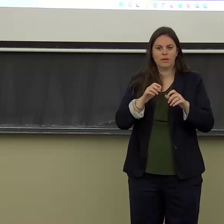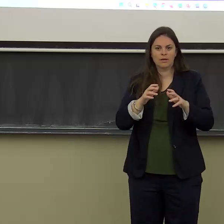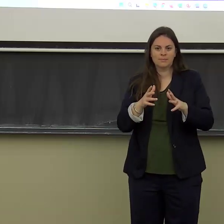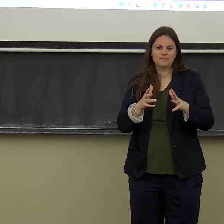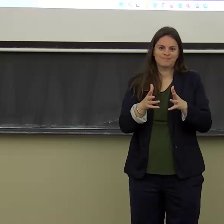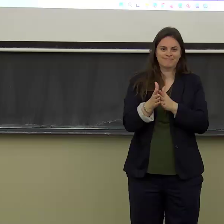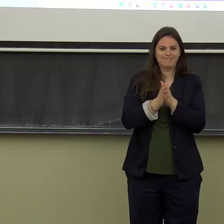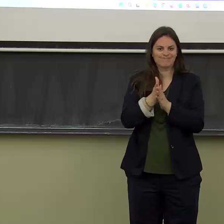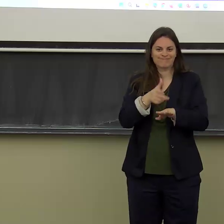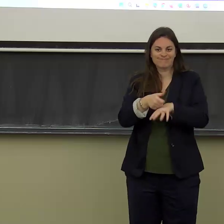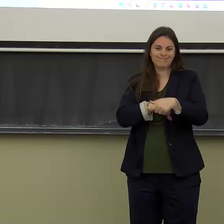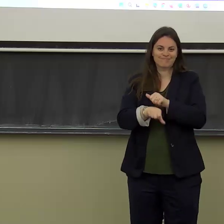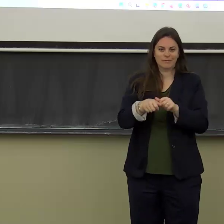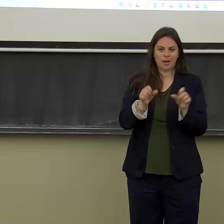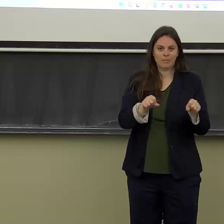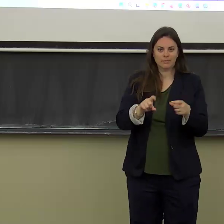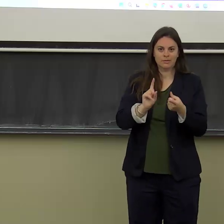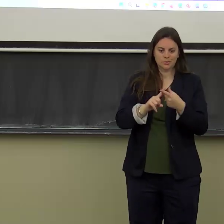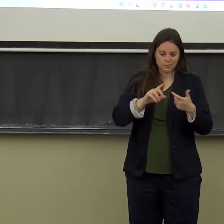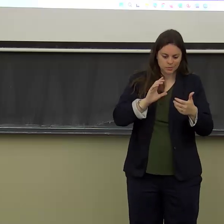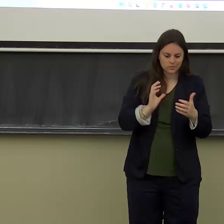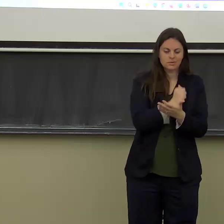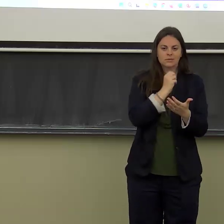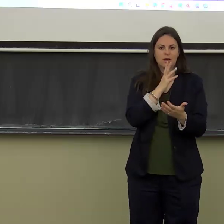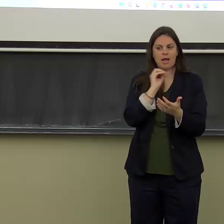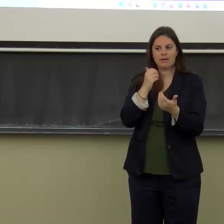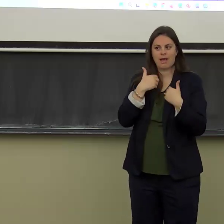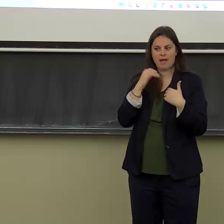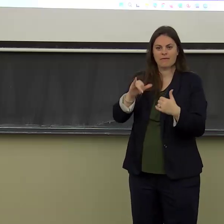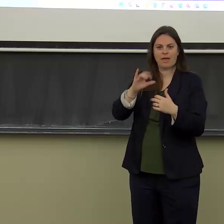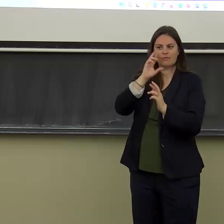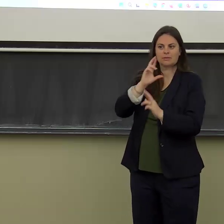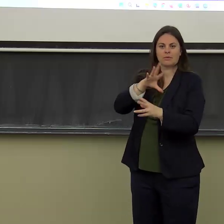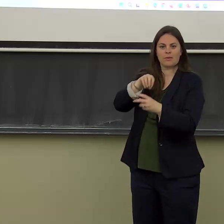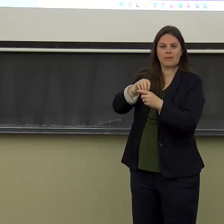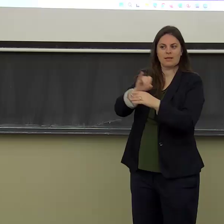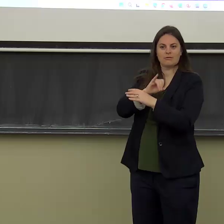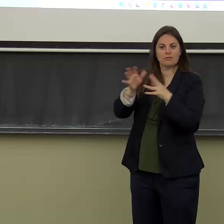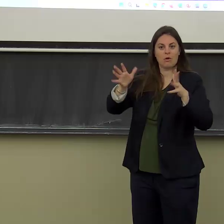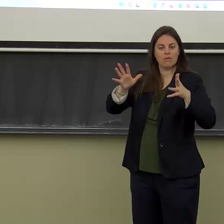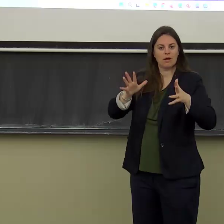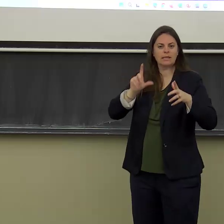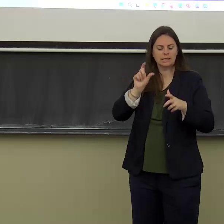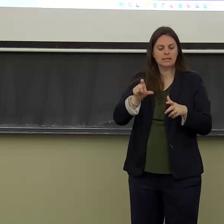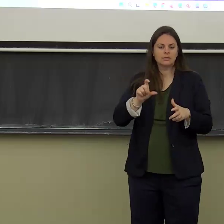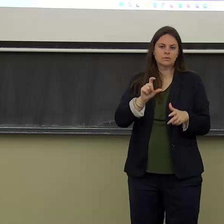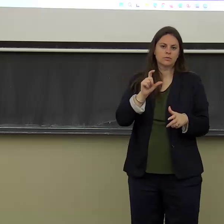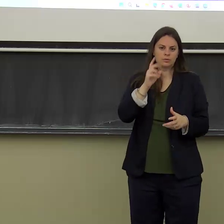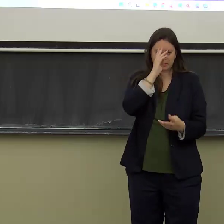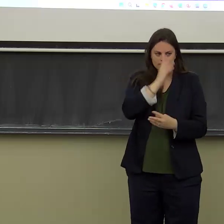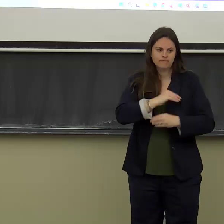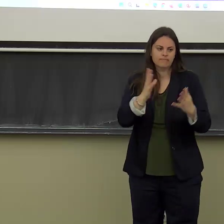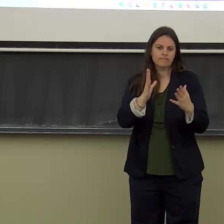who have the respect in the industry, need to be speaking up more, that we